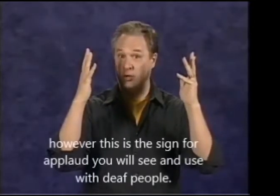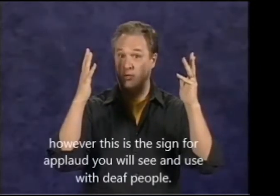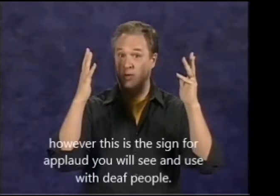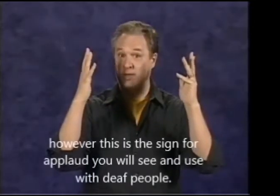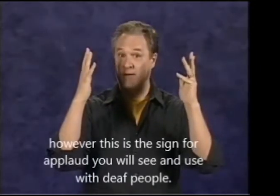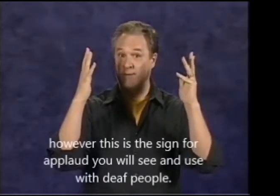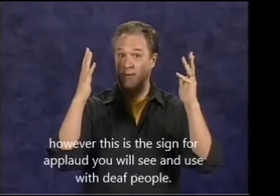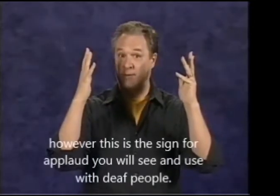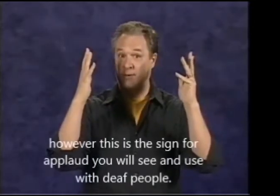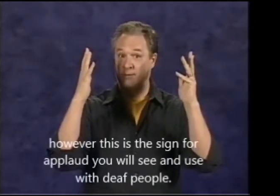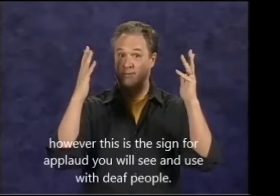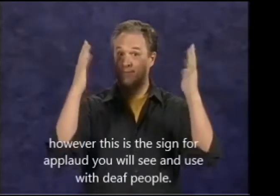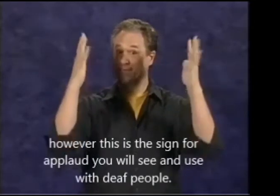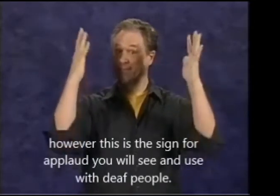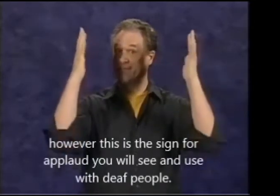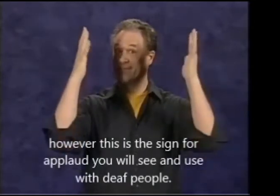use with deaf people.